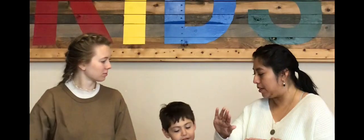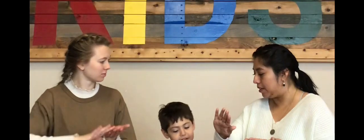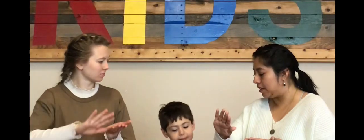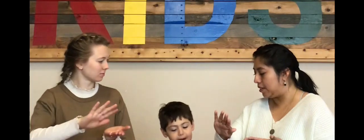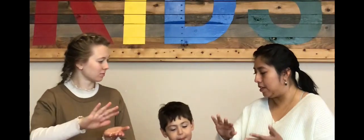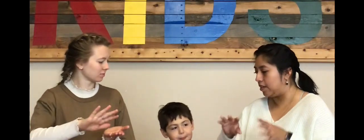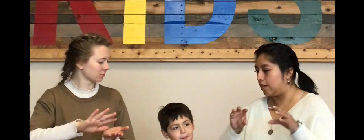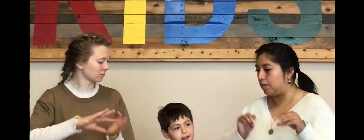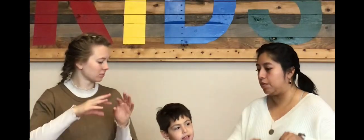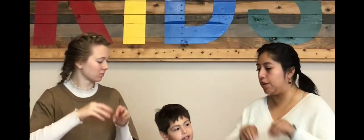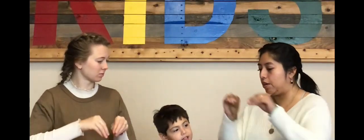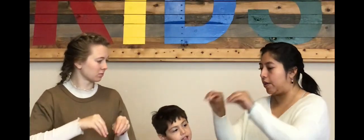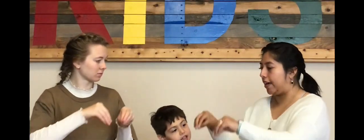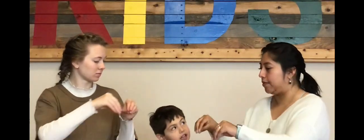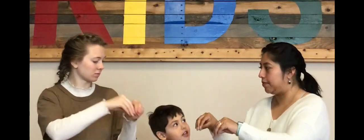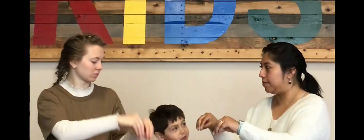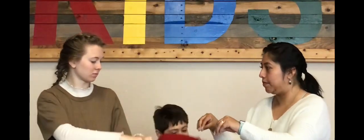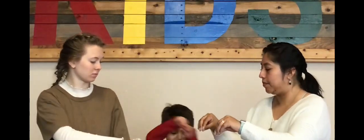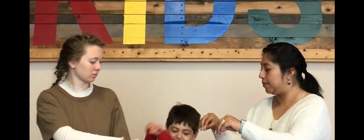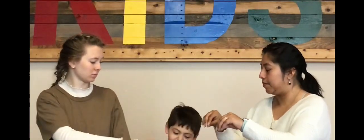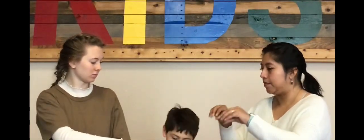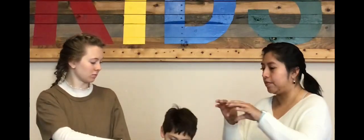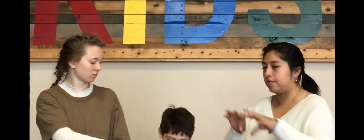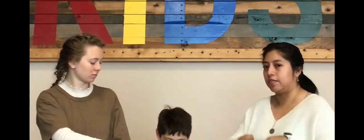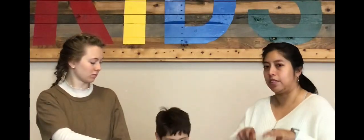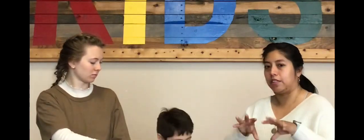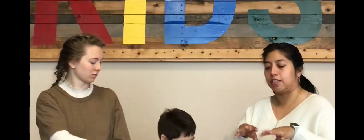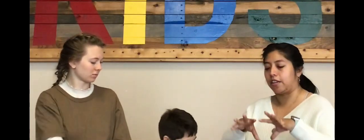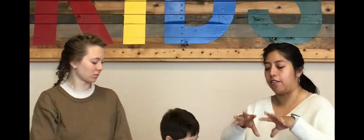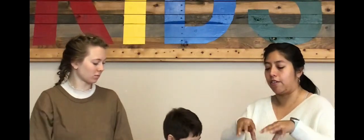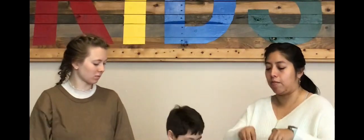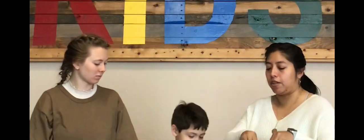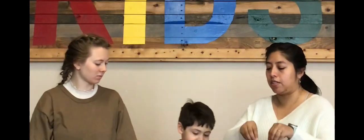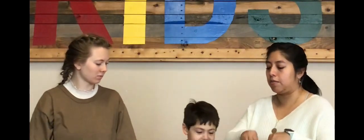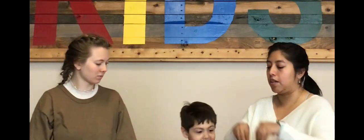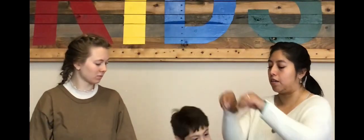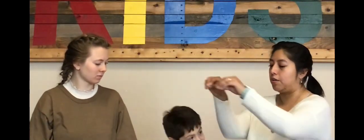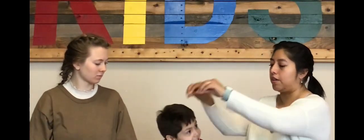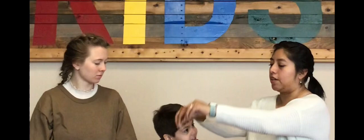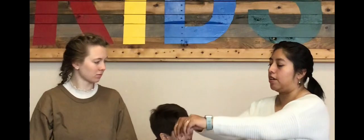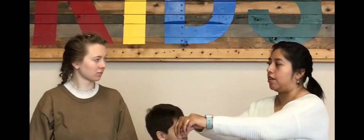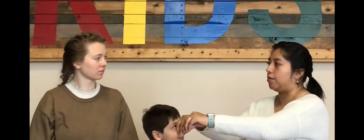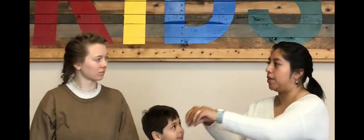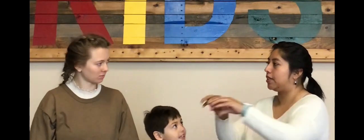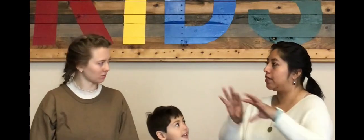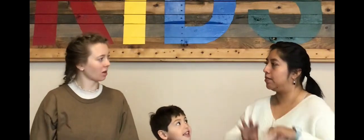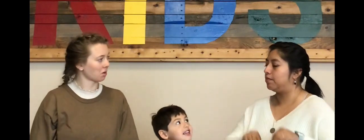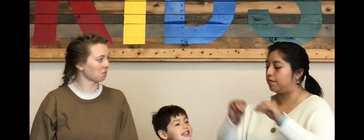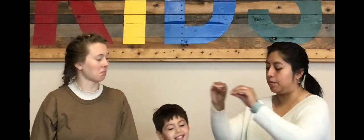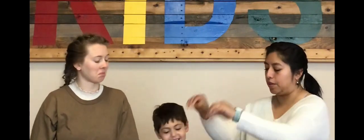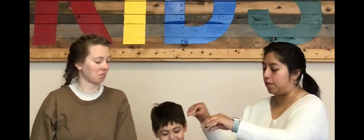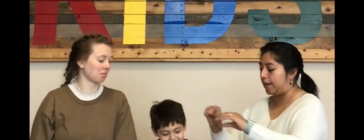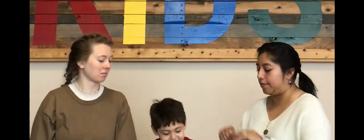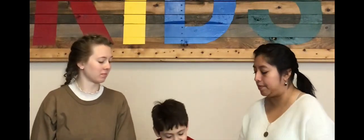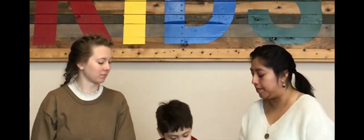clean up, put away. Put away. So it's like you're grabbing something and putting it in another place. Mm-hmm. Put away.